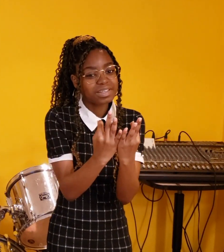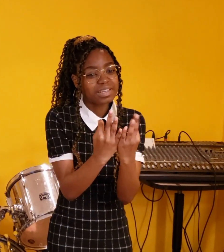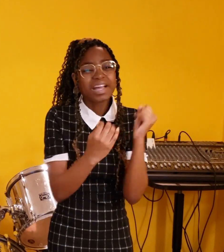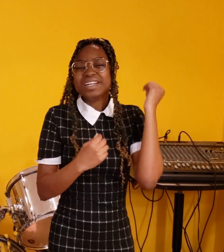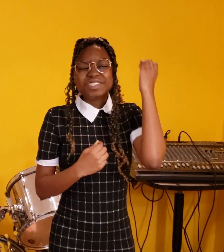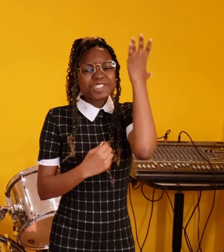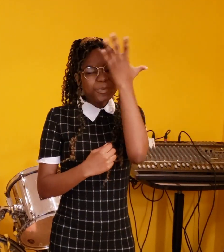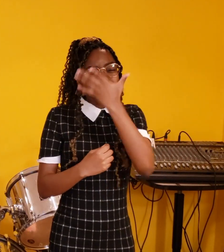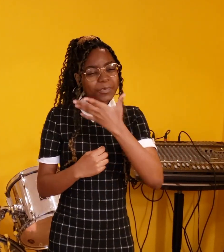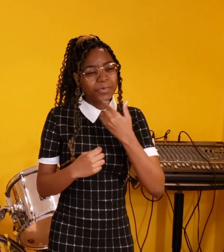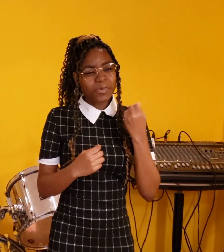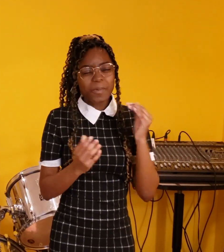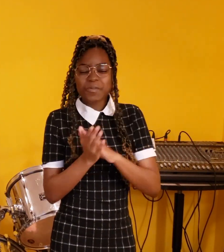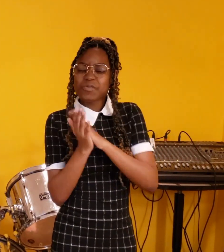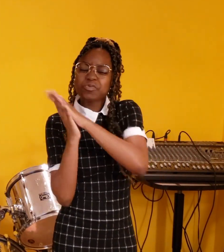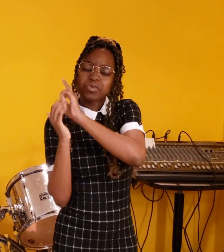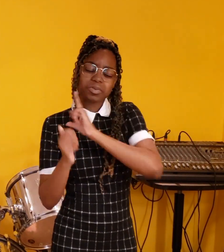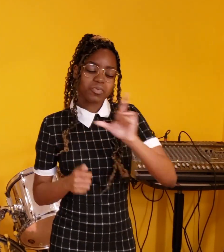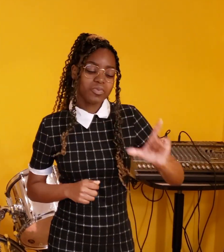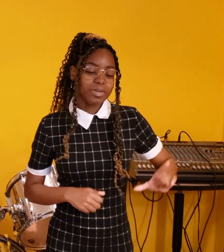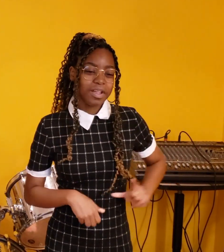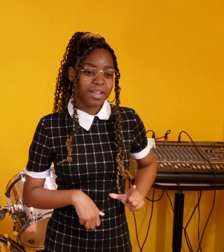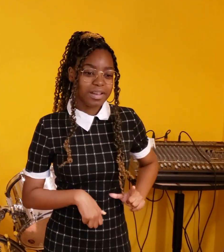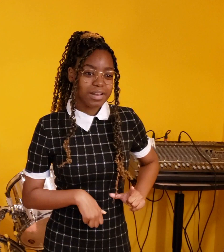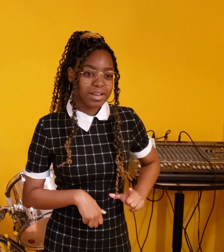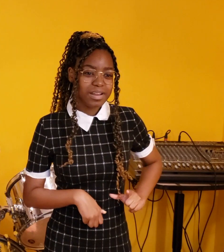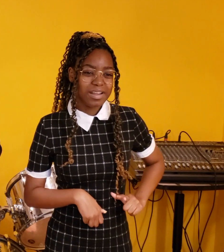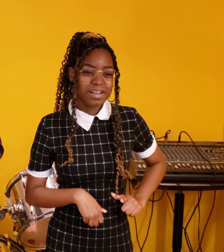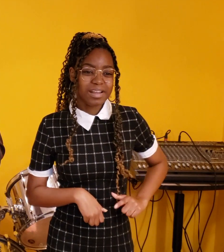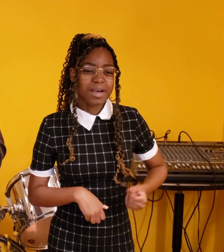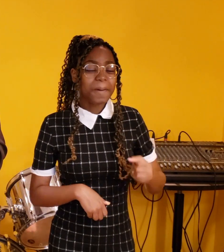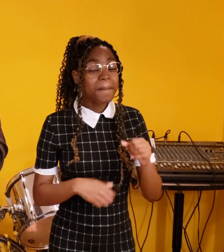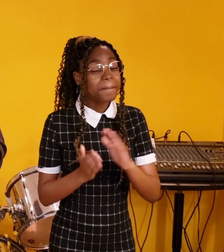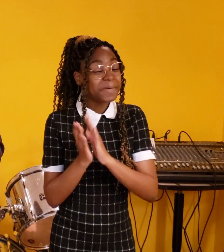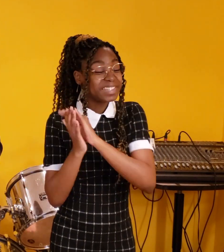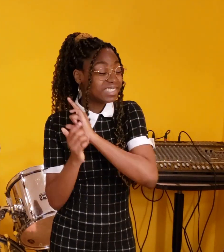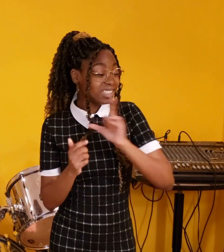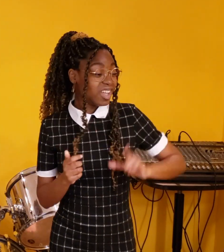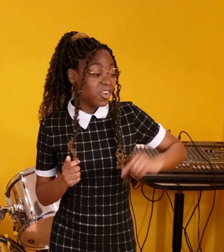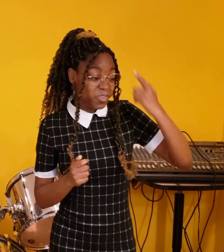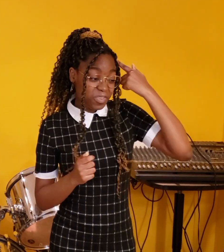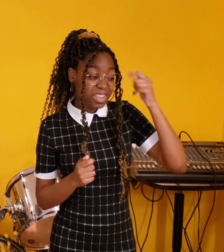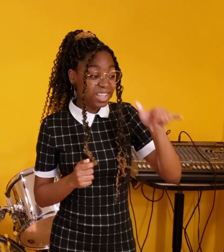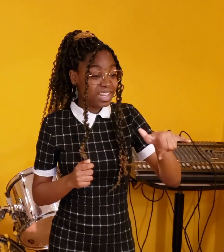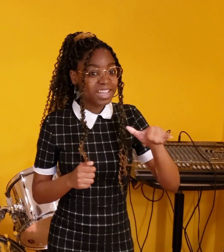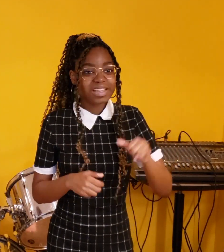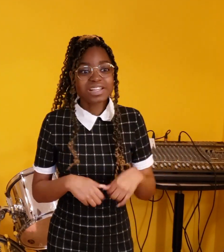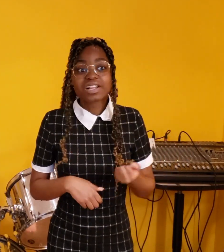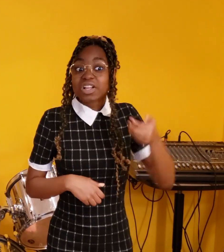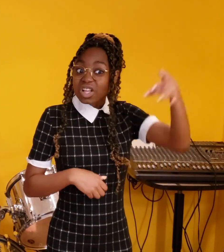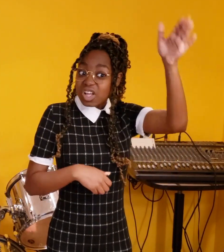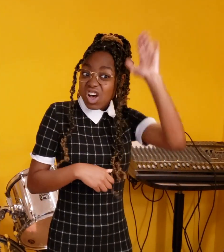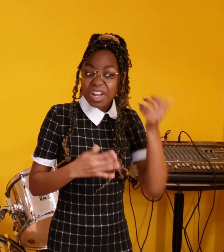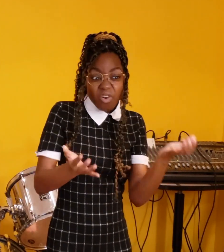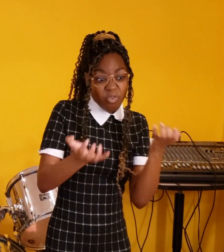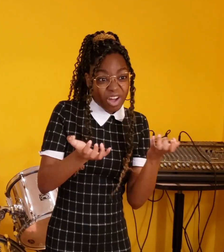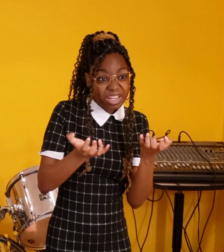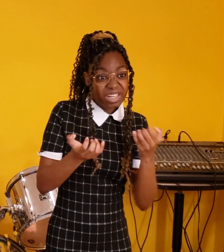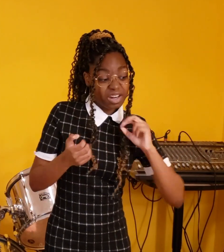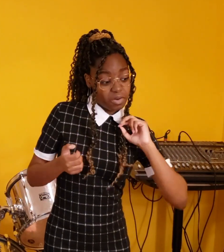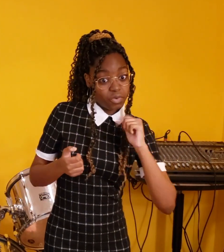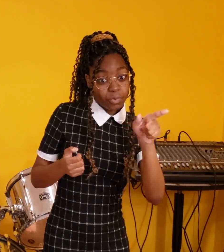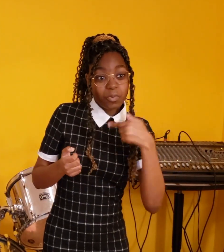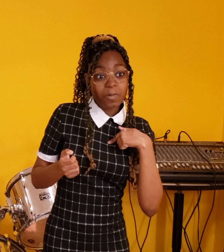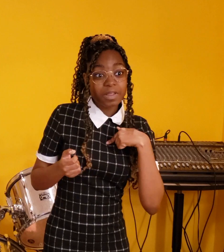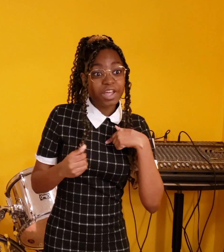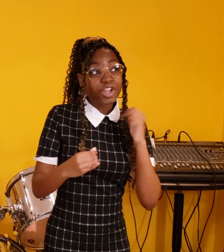that beautiful? Praise the Lord for that. Praise him for that. He was looking for that. He was looking to make us a part of his